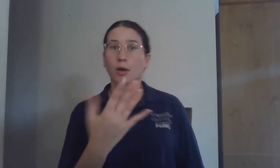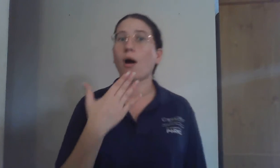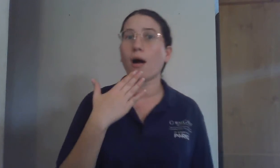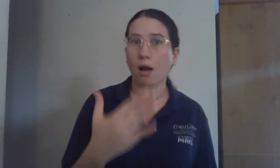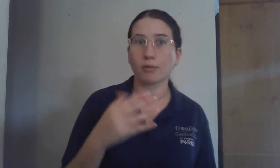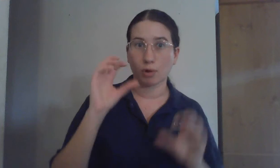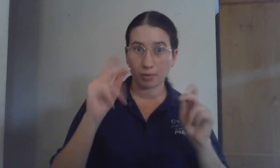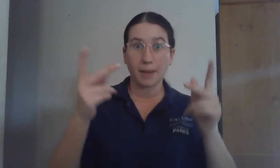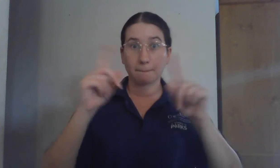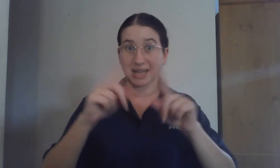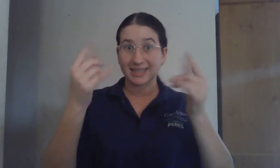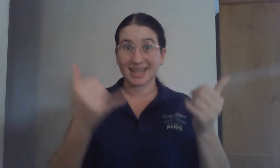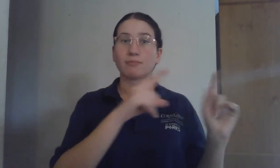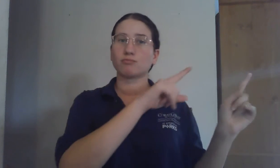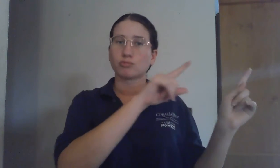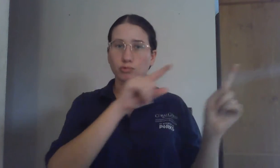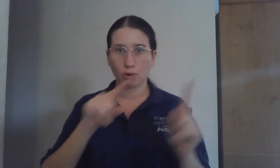room. Let's go for lesson number 5.